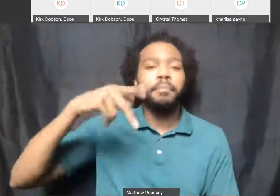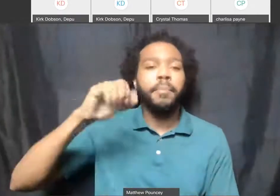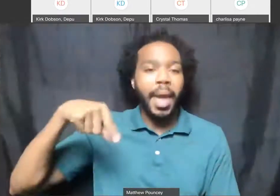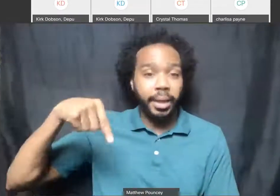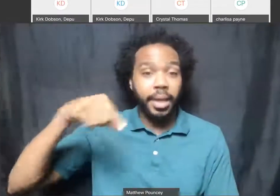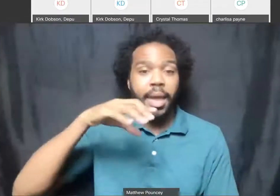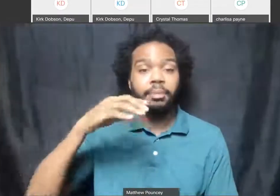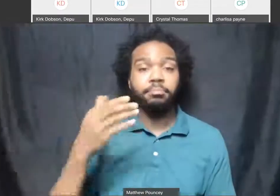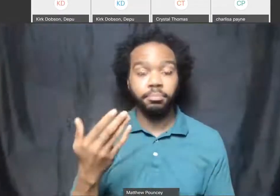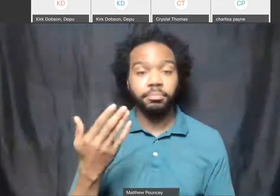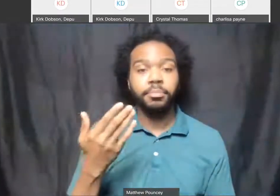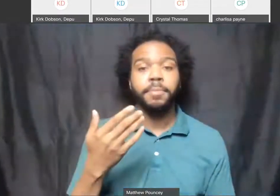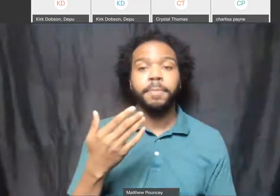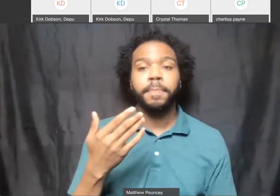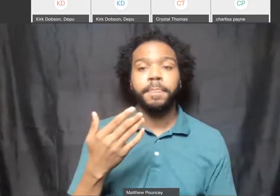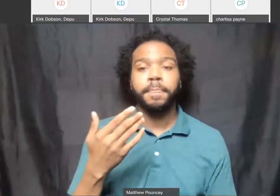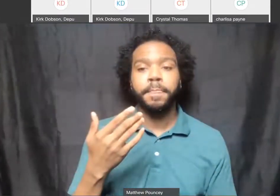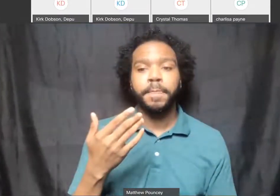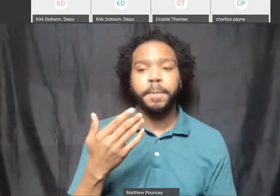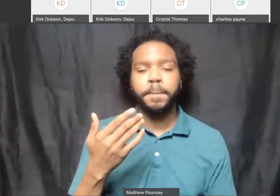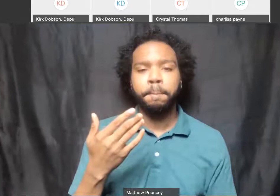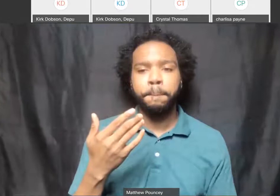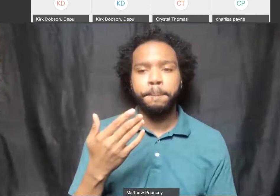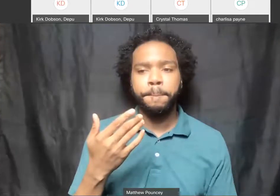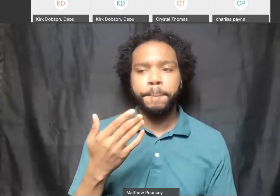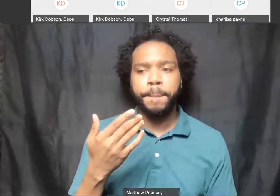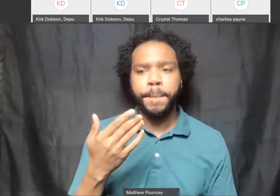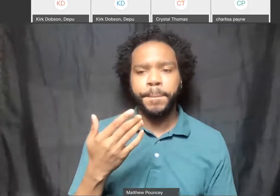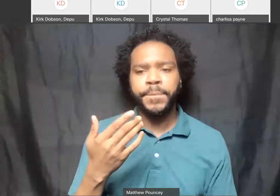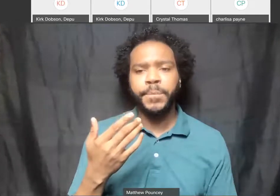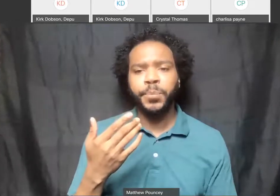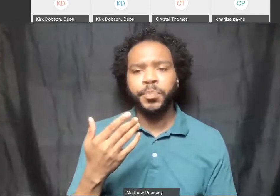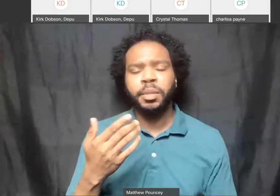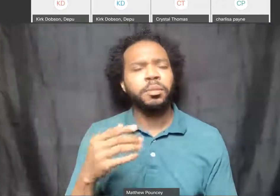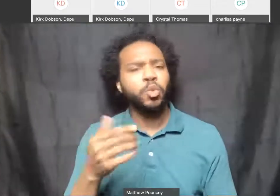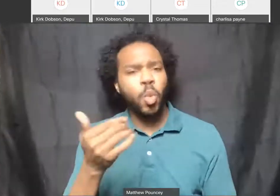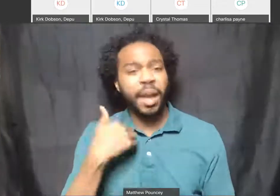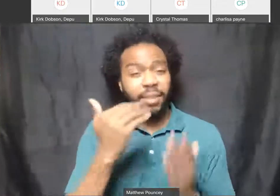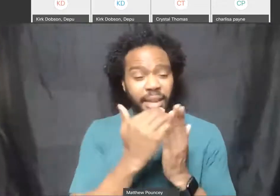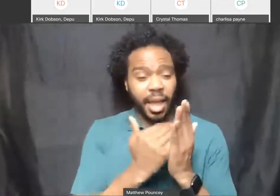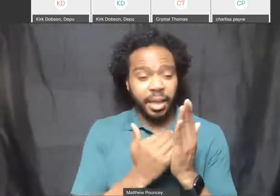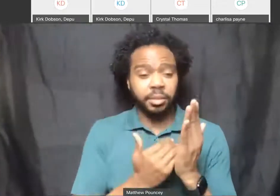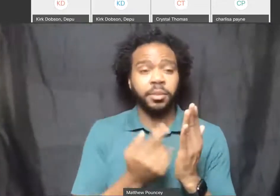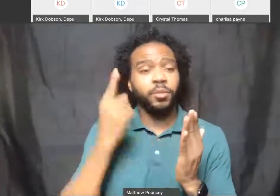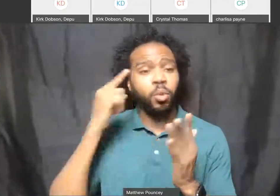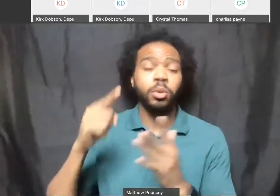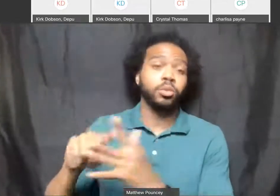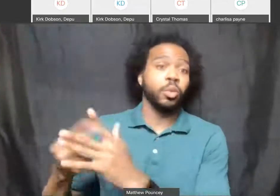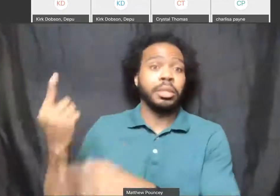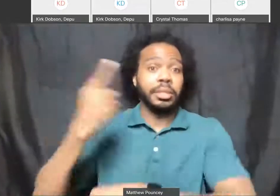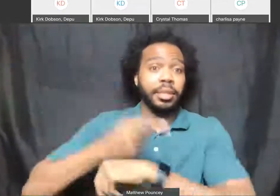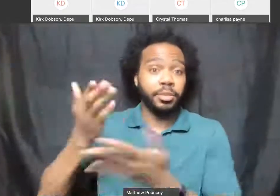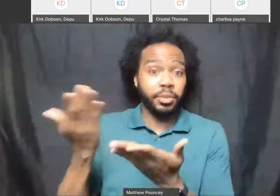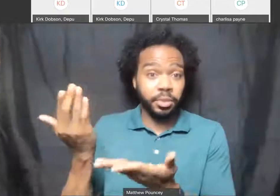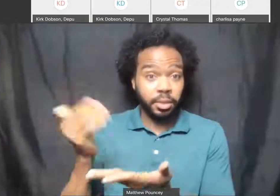to guide the team's discussion about restarting day and employment services. It is also subject to human